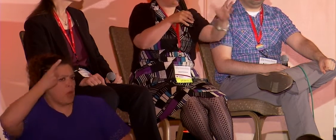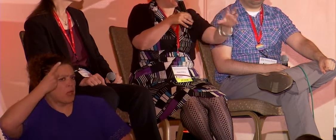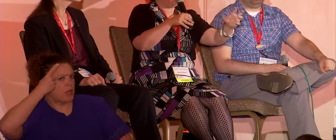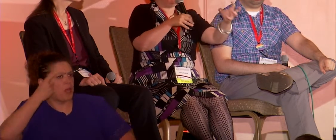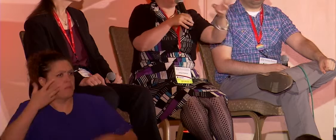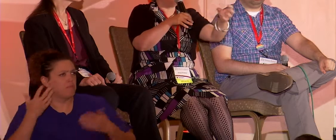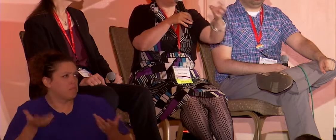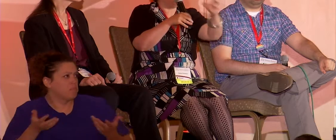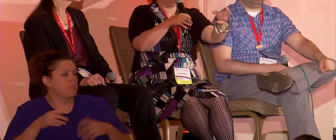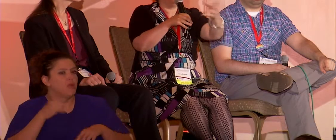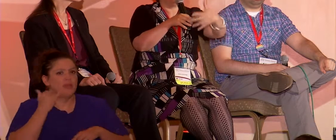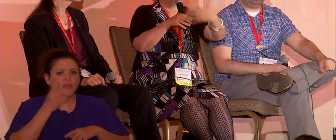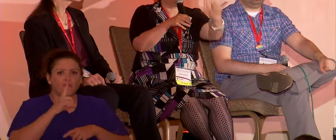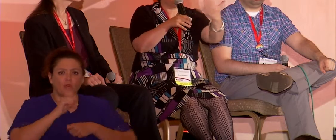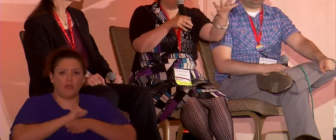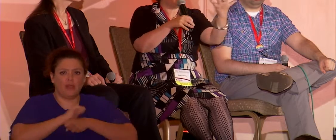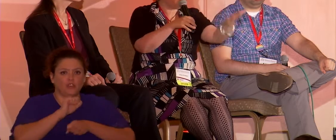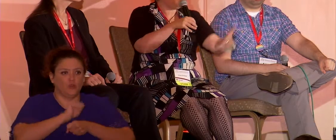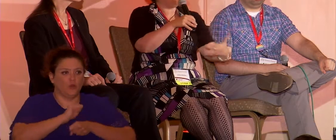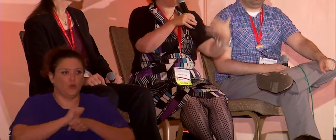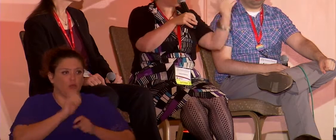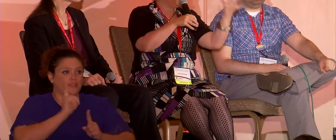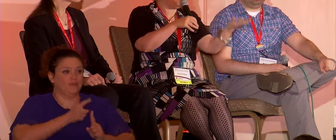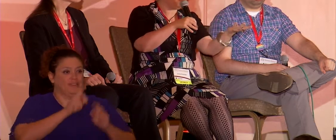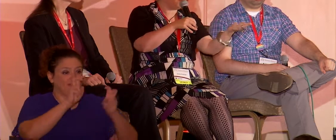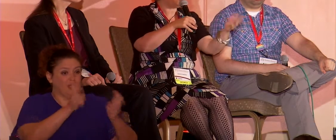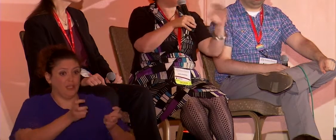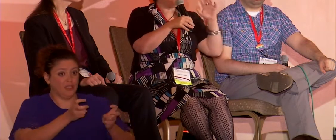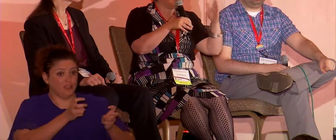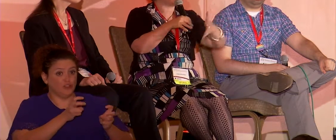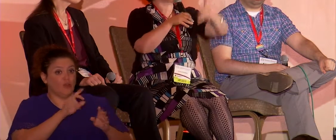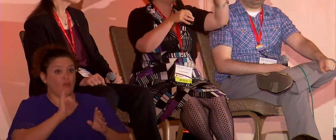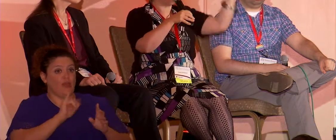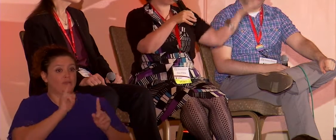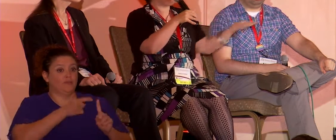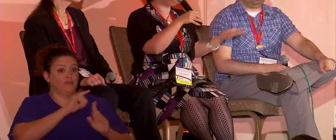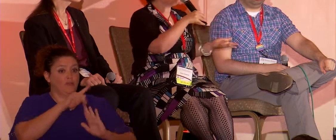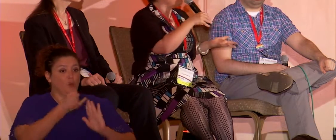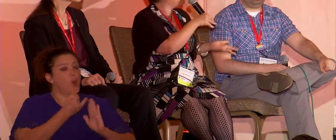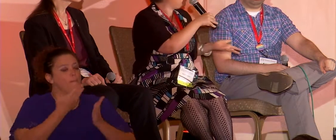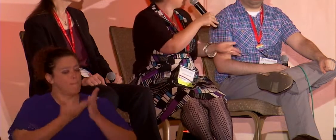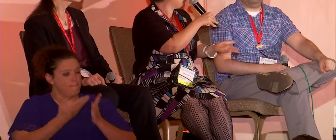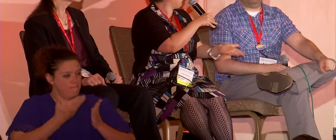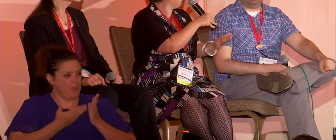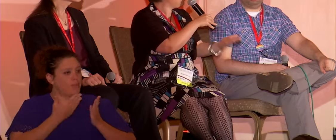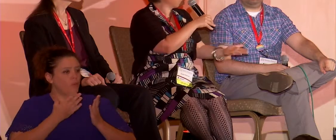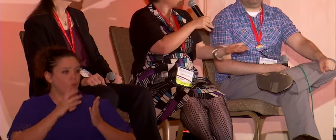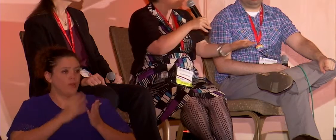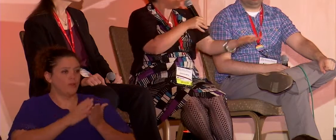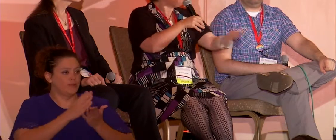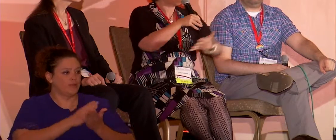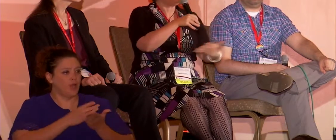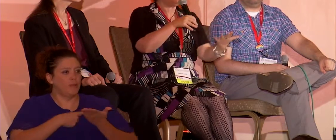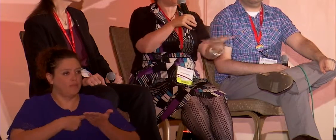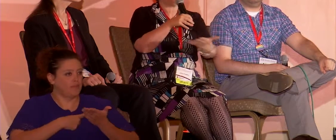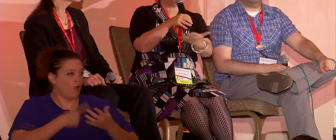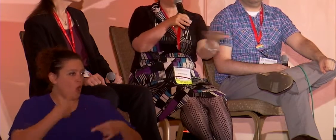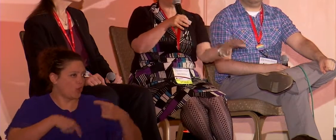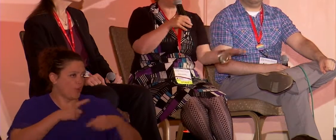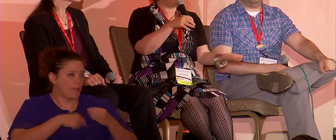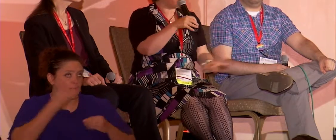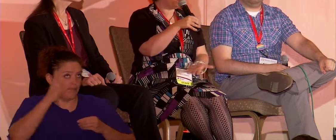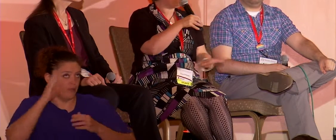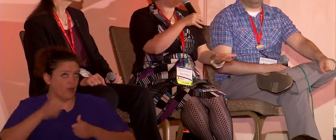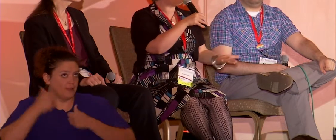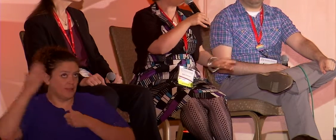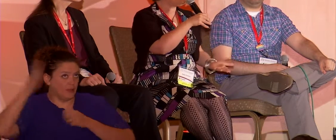If you're actually working on a particular issue, on that particular project, you can temporarily set aside the arguments about whether God exists, but we shouldn't have to set